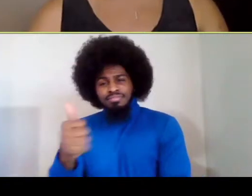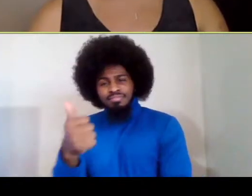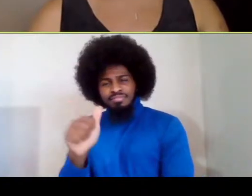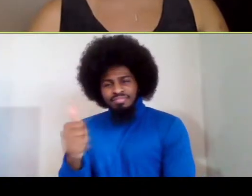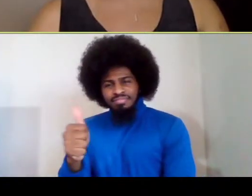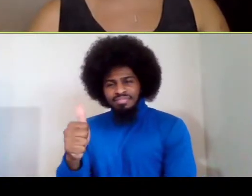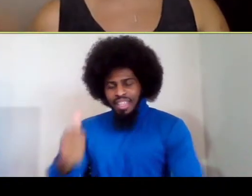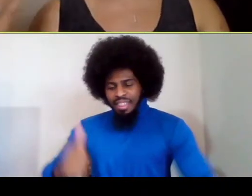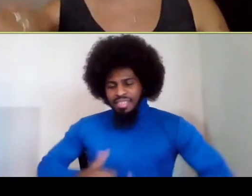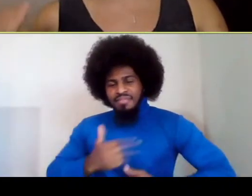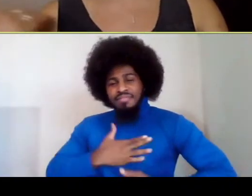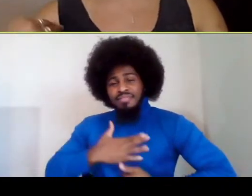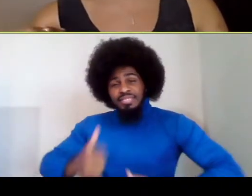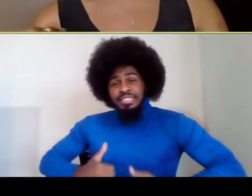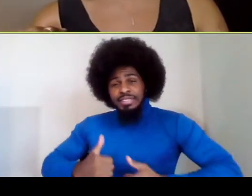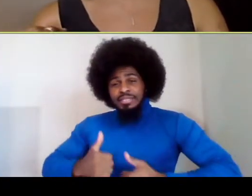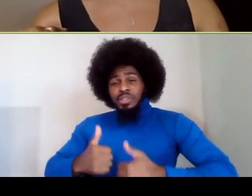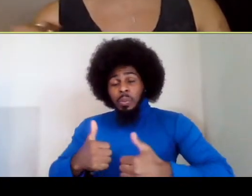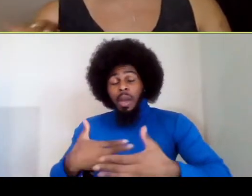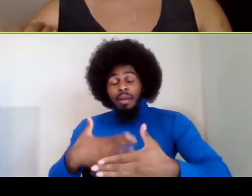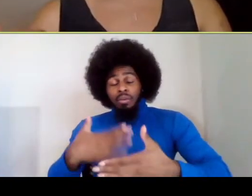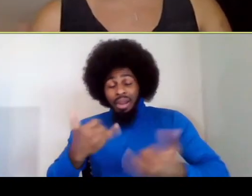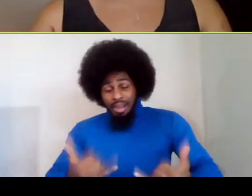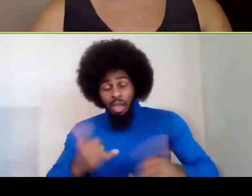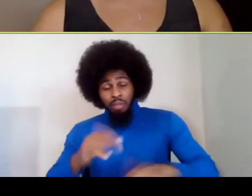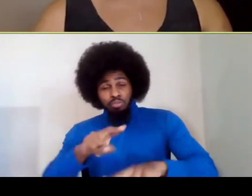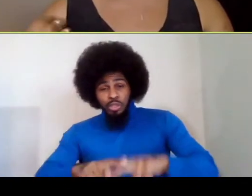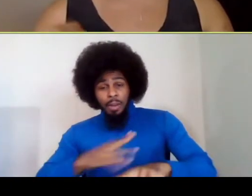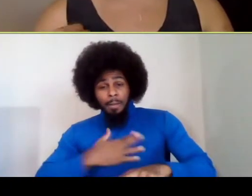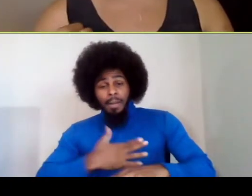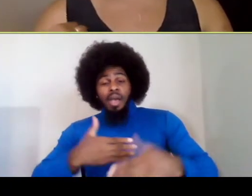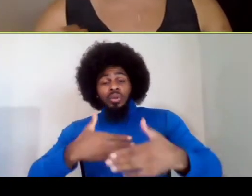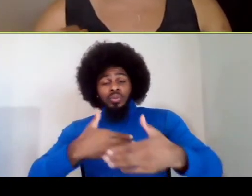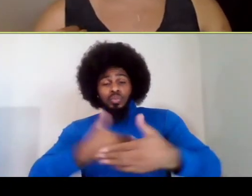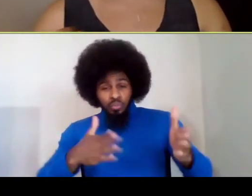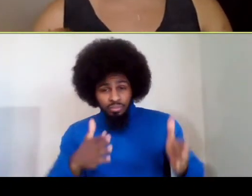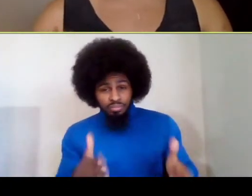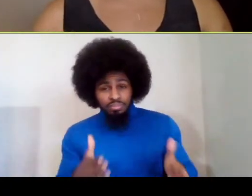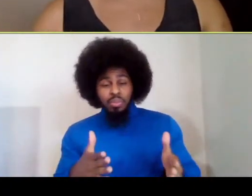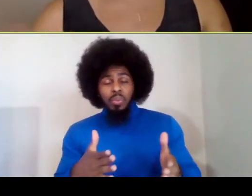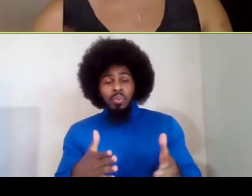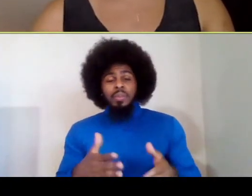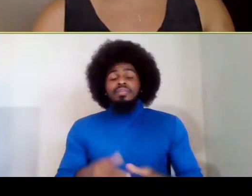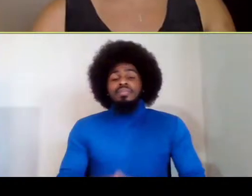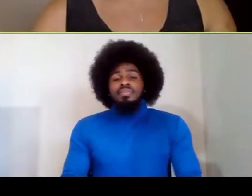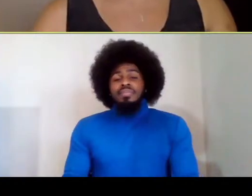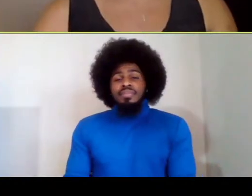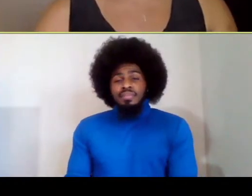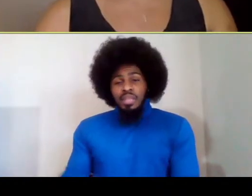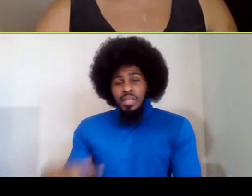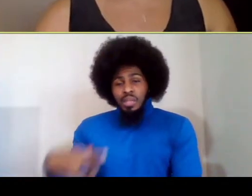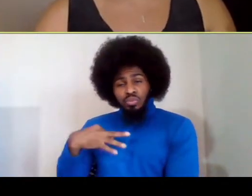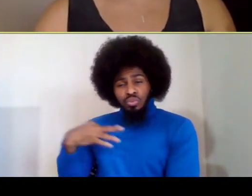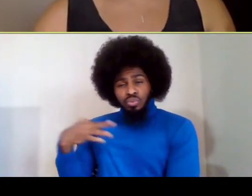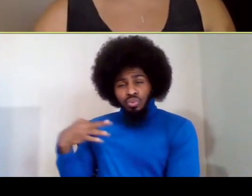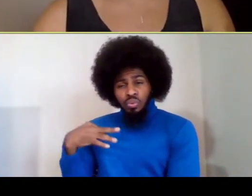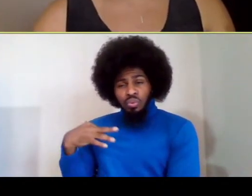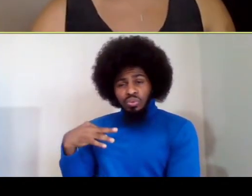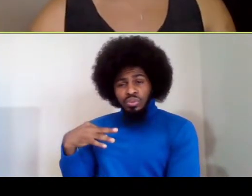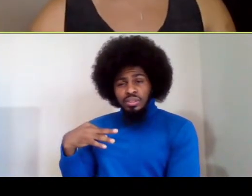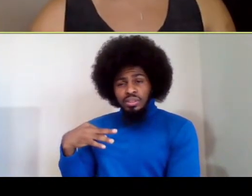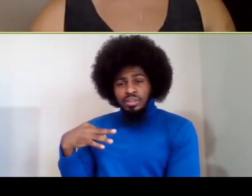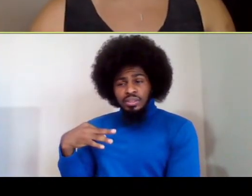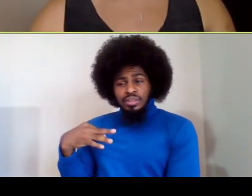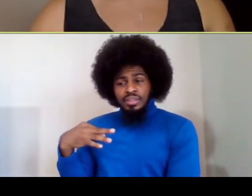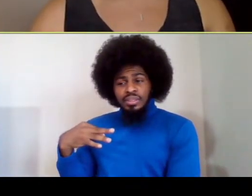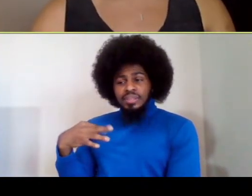golden hair with close natural curls. I am wearing a gray sleeveless shirt with turquoise wooden Afro-pick earrings. I